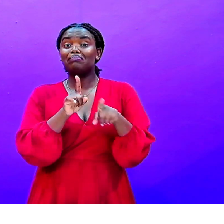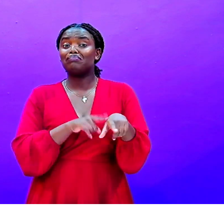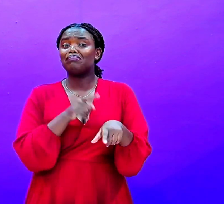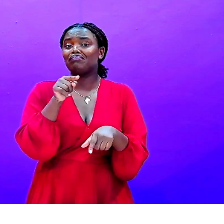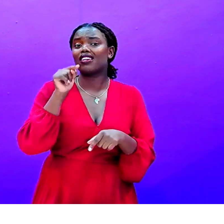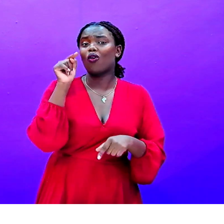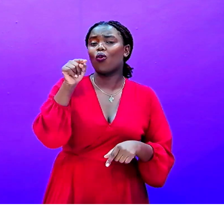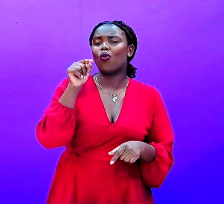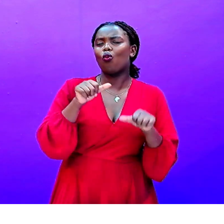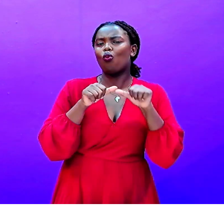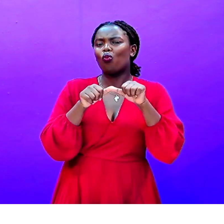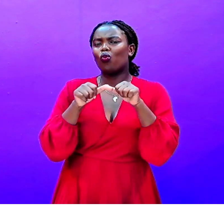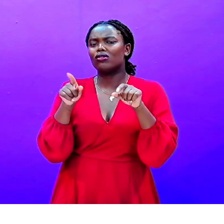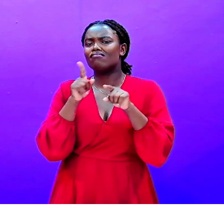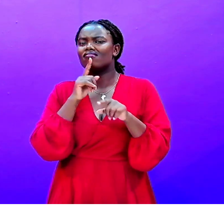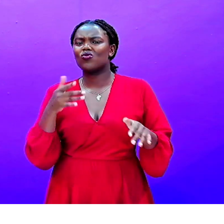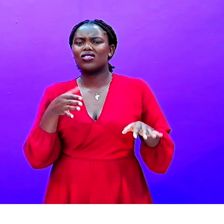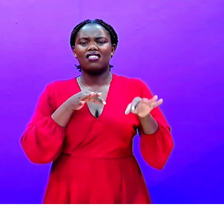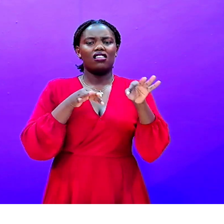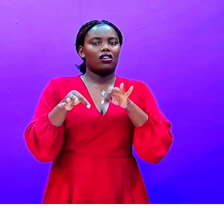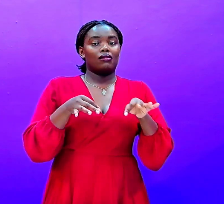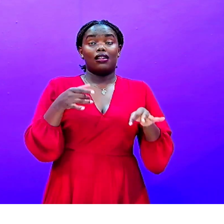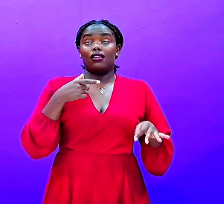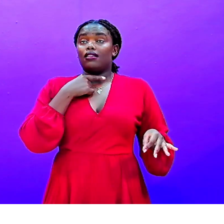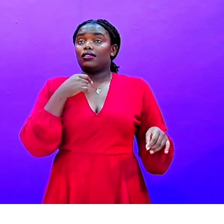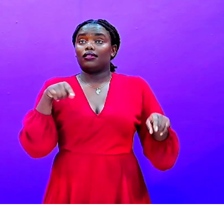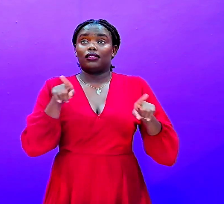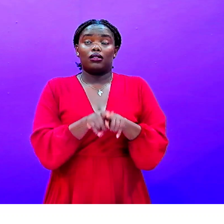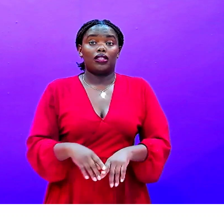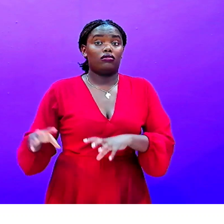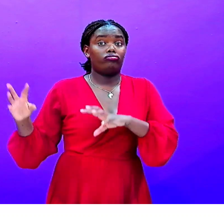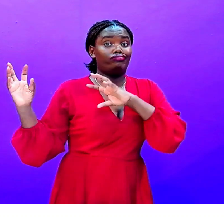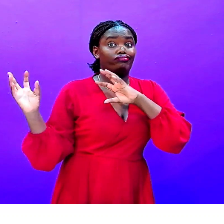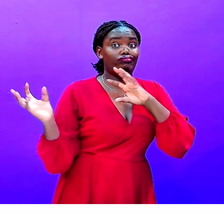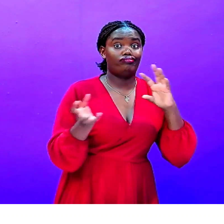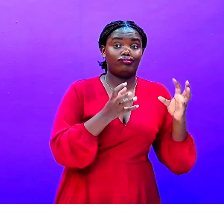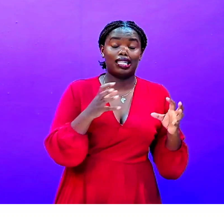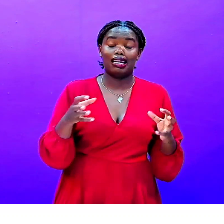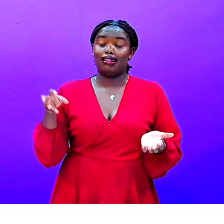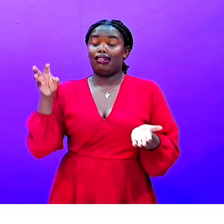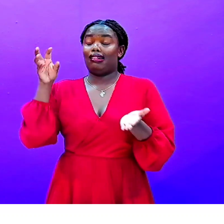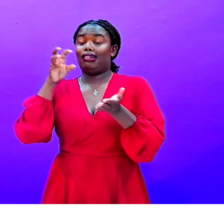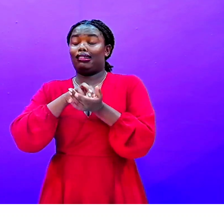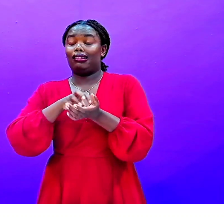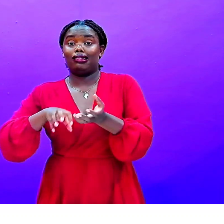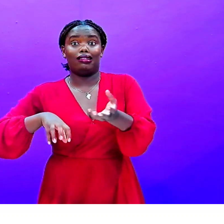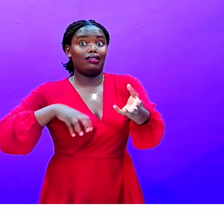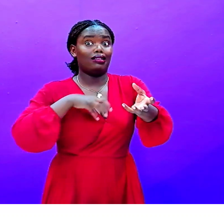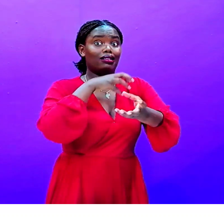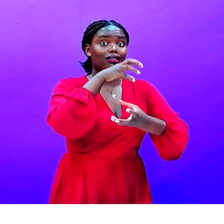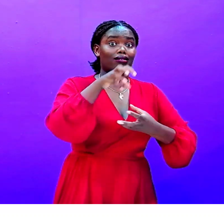He also condemned what he described as chaotic and misaligned budgeting